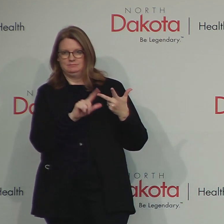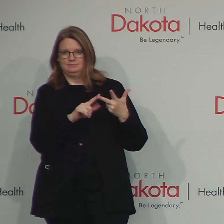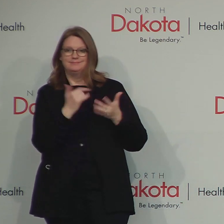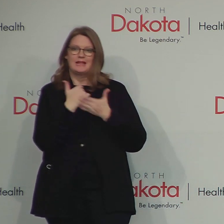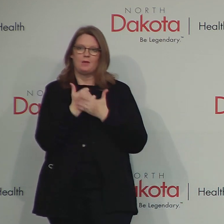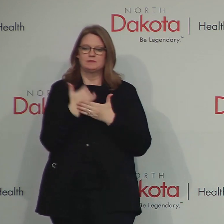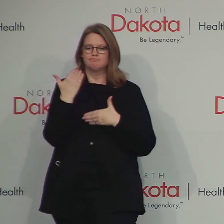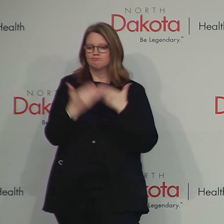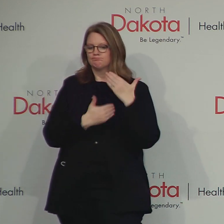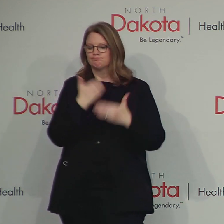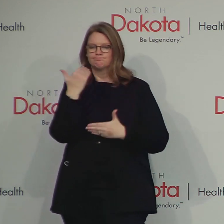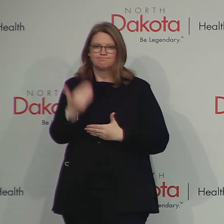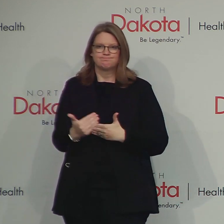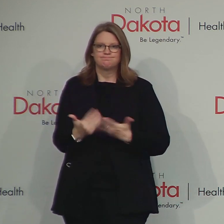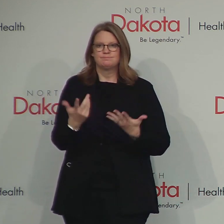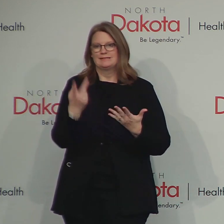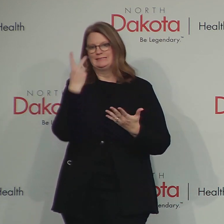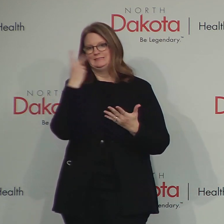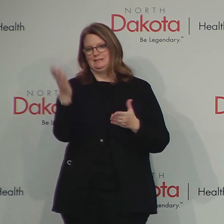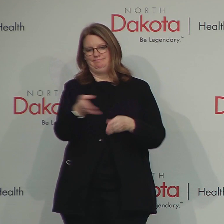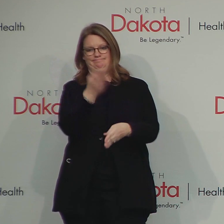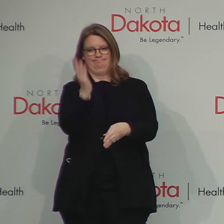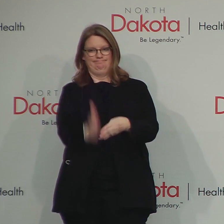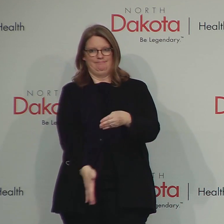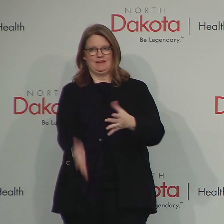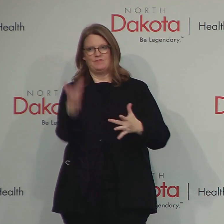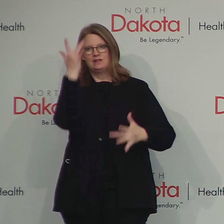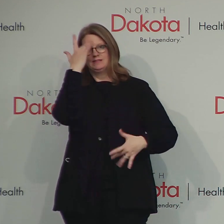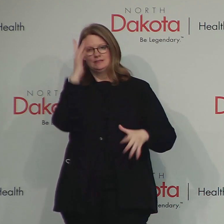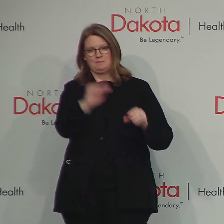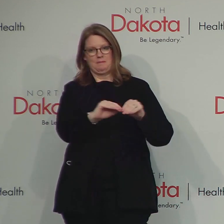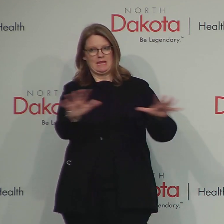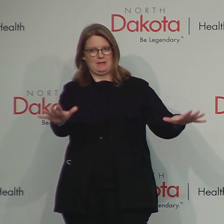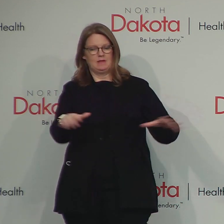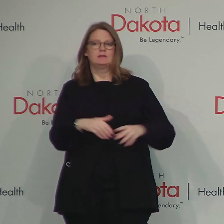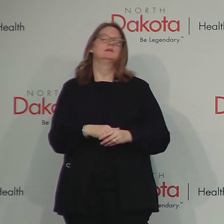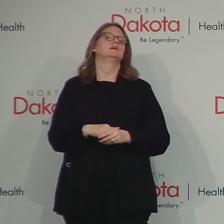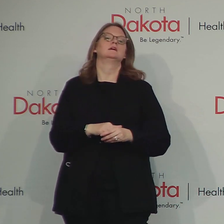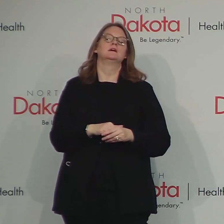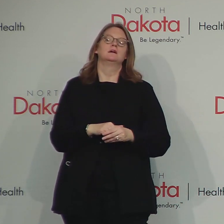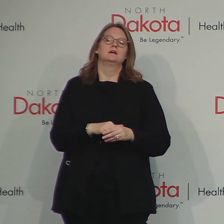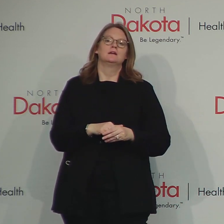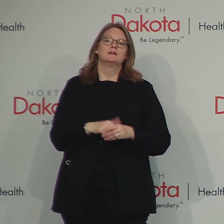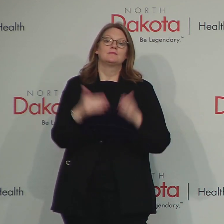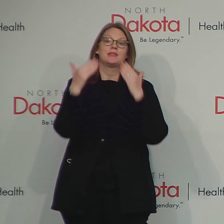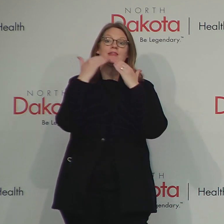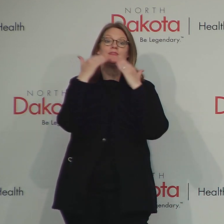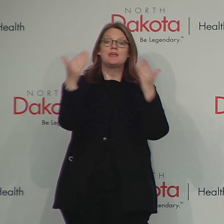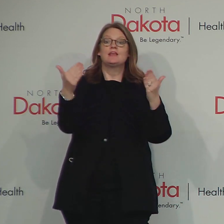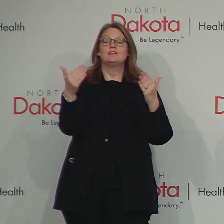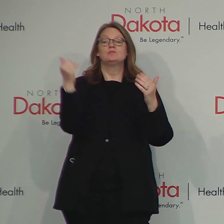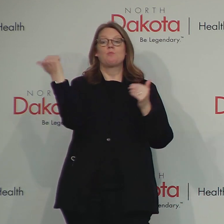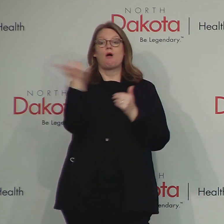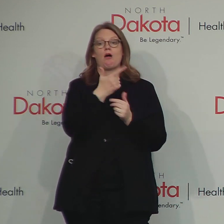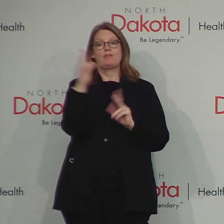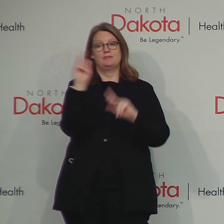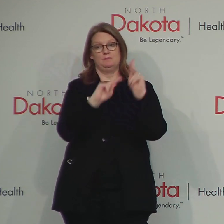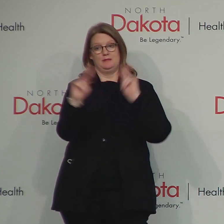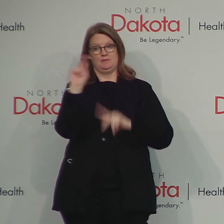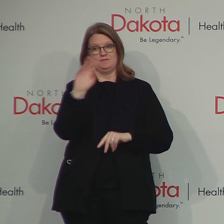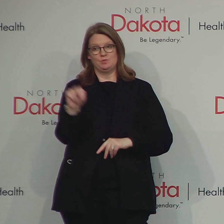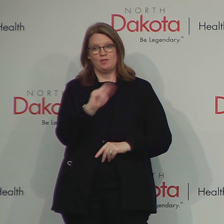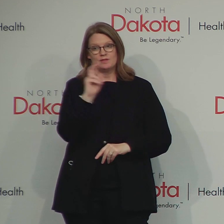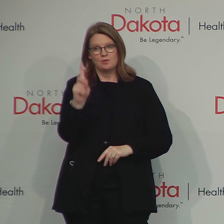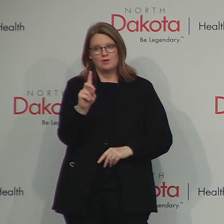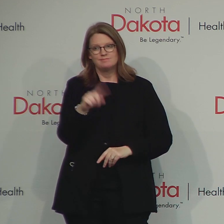through and to see the finish of this pandemic. So, and again, I want to close by saying thank you to all North Dakotans who've been